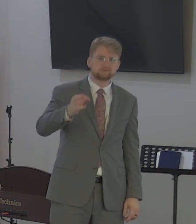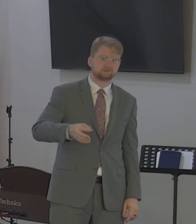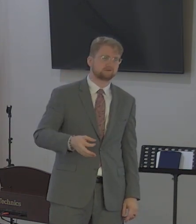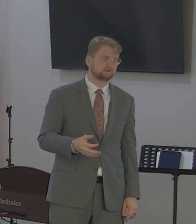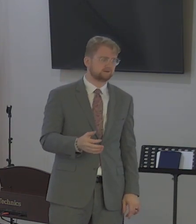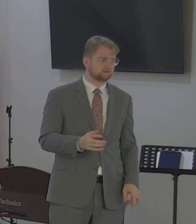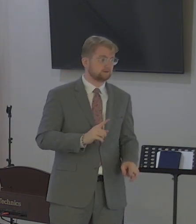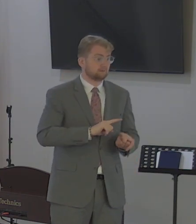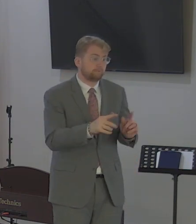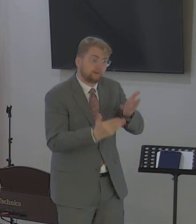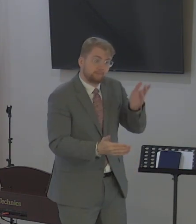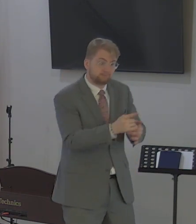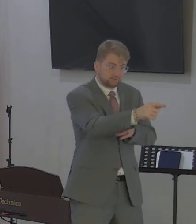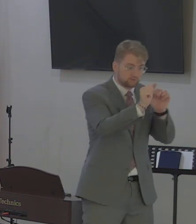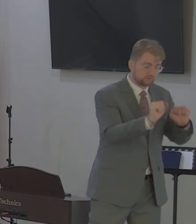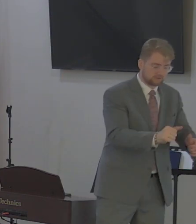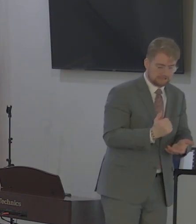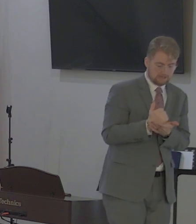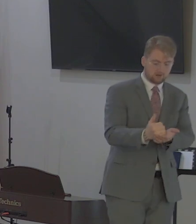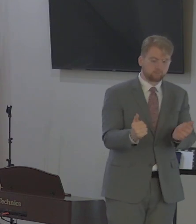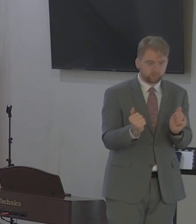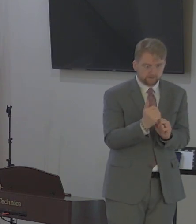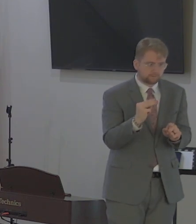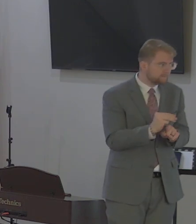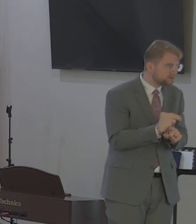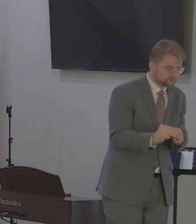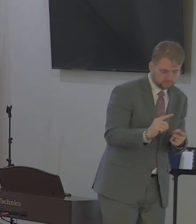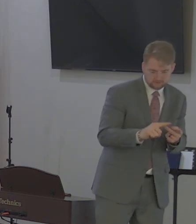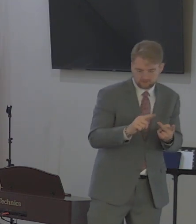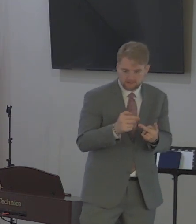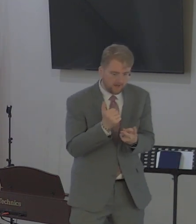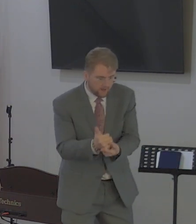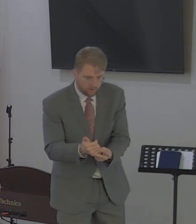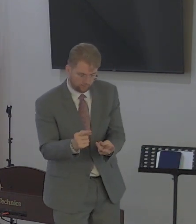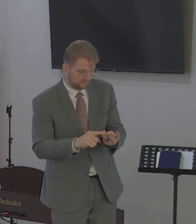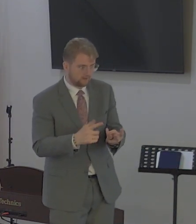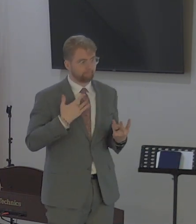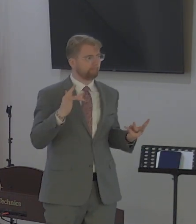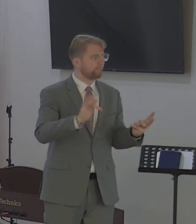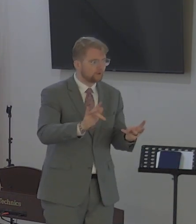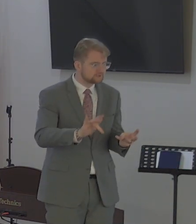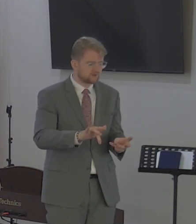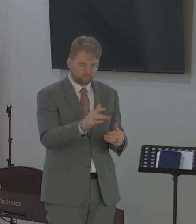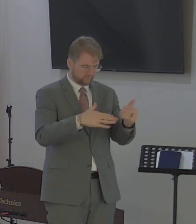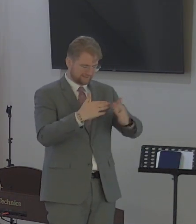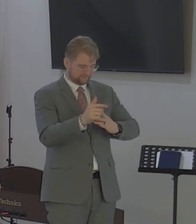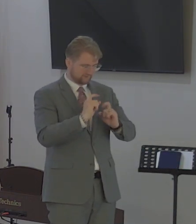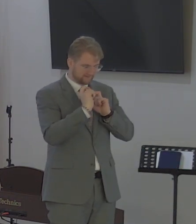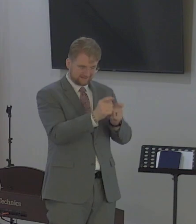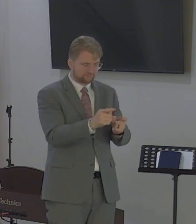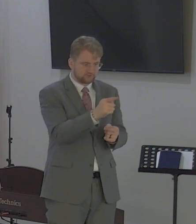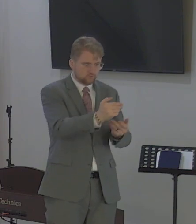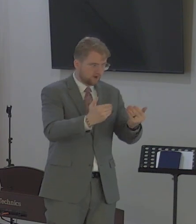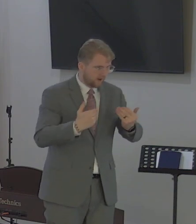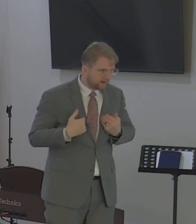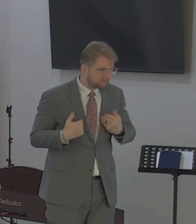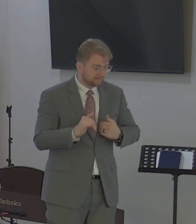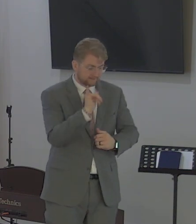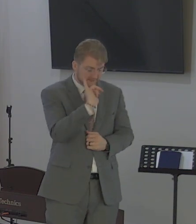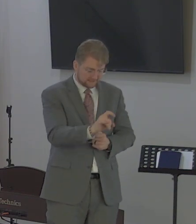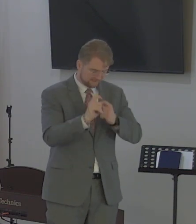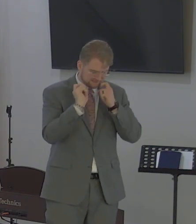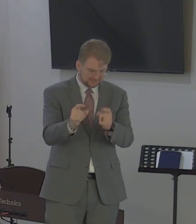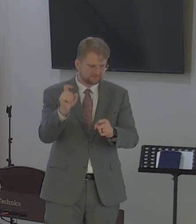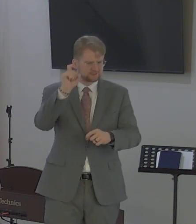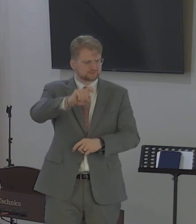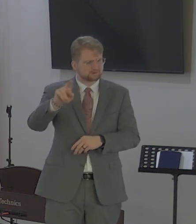No, but you might have the gift of ministries. You might have the gift of helps. You might have the gift of mercy. You might have whatever other gift that's in there, right? And that gift is to be used